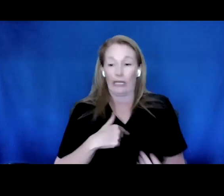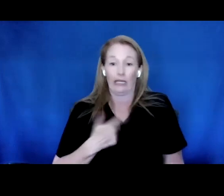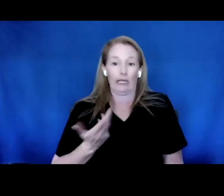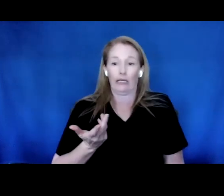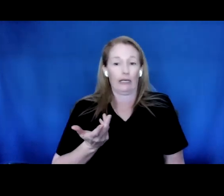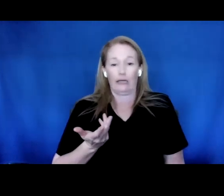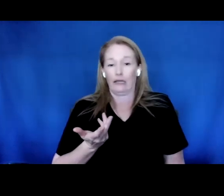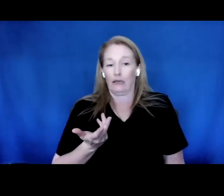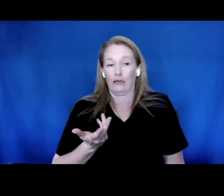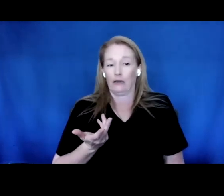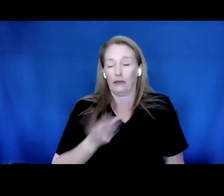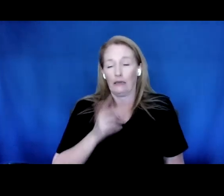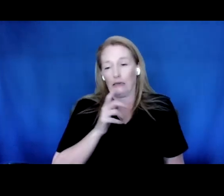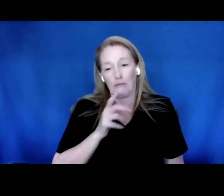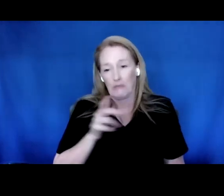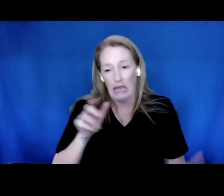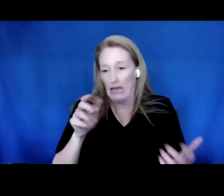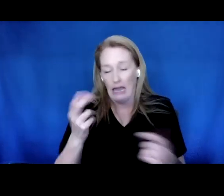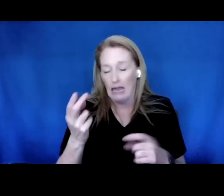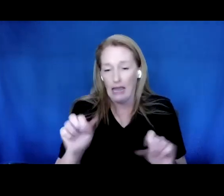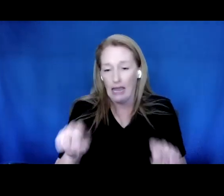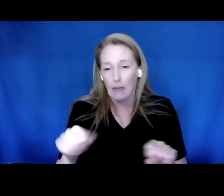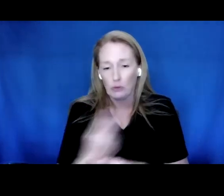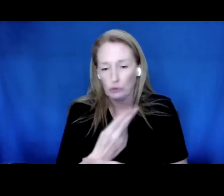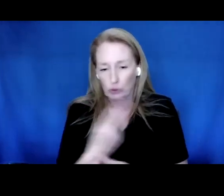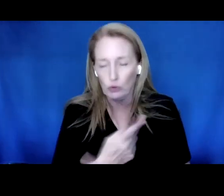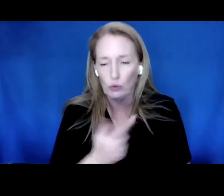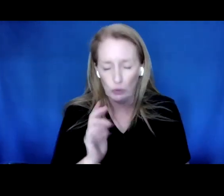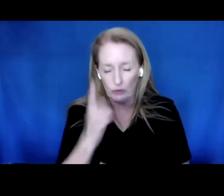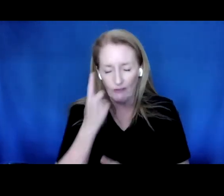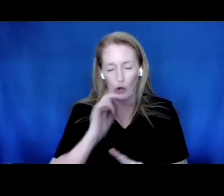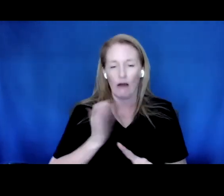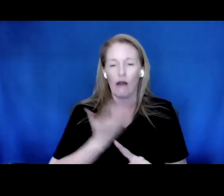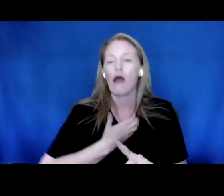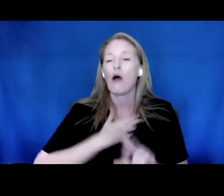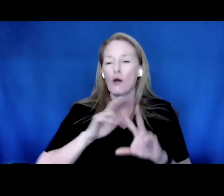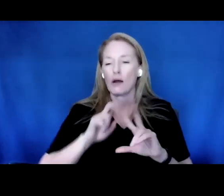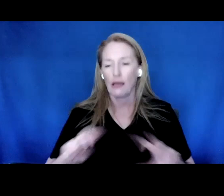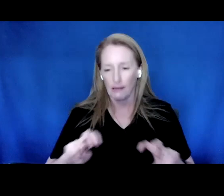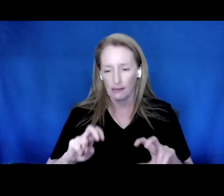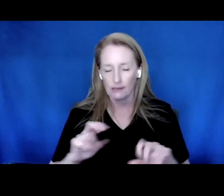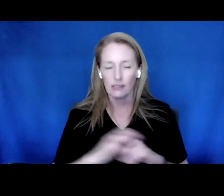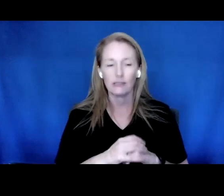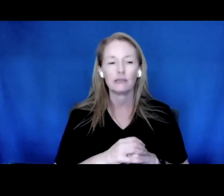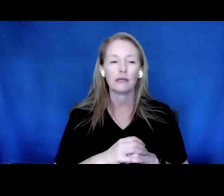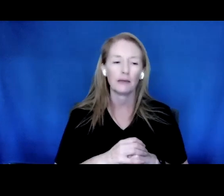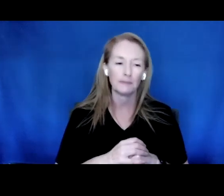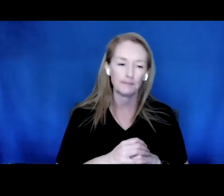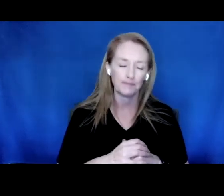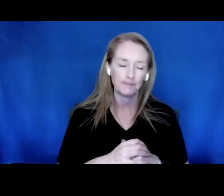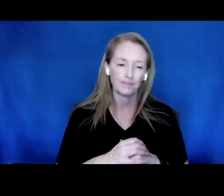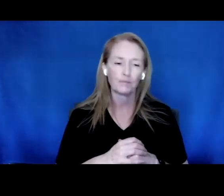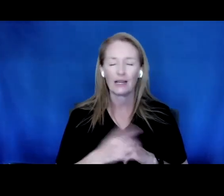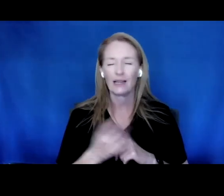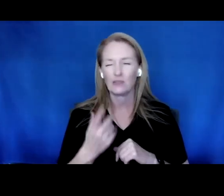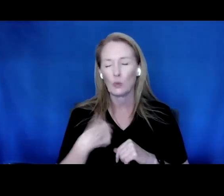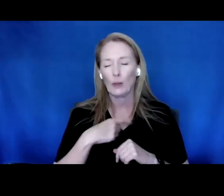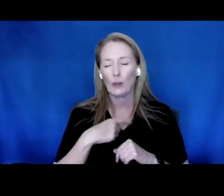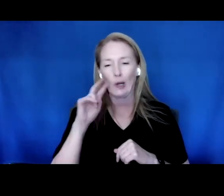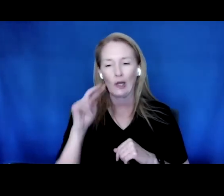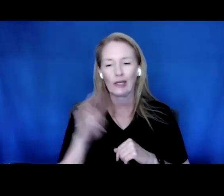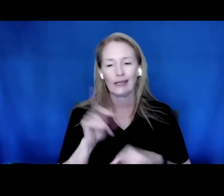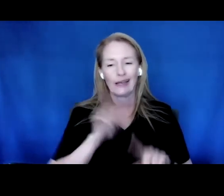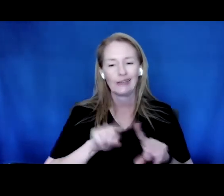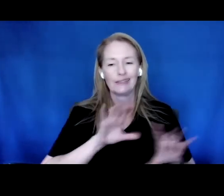to do for this analysis, because we are looking at slightly different populations in this analysis versus the child fatality review team. But